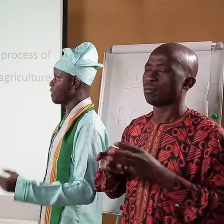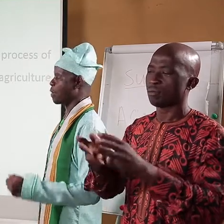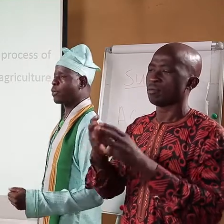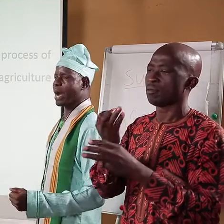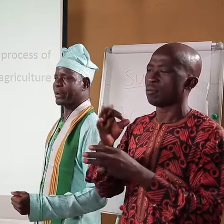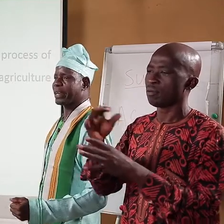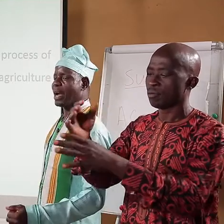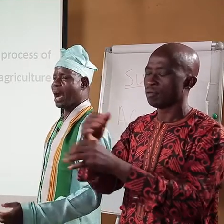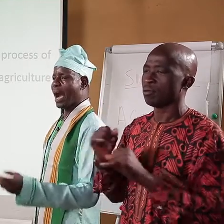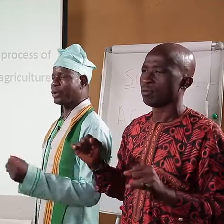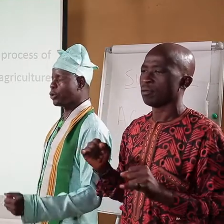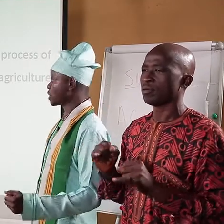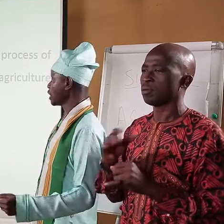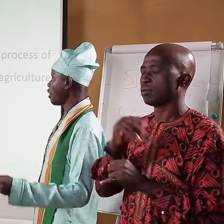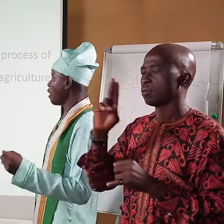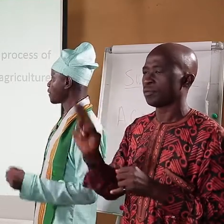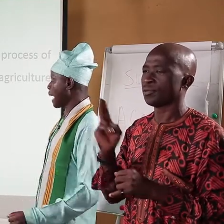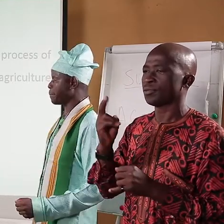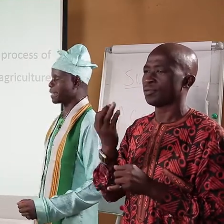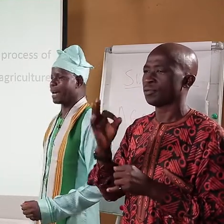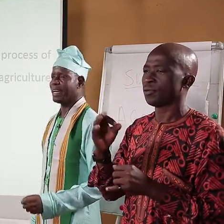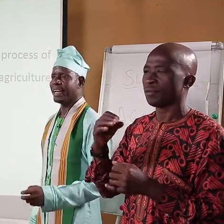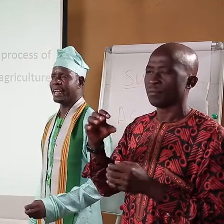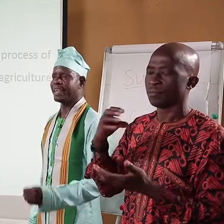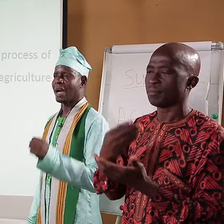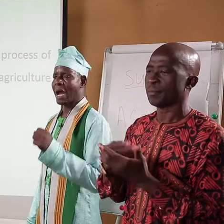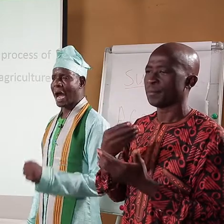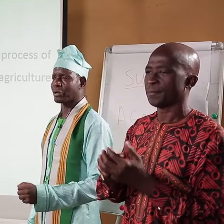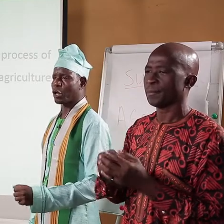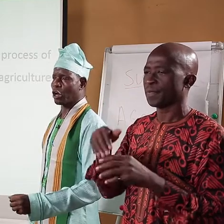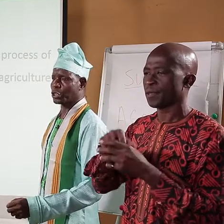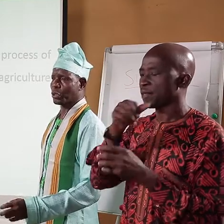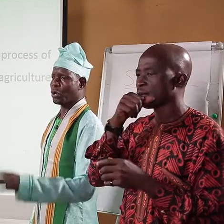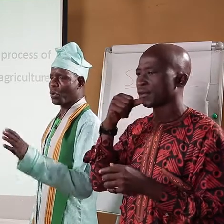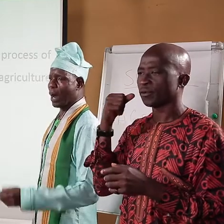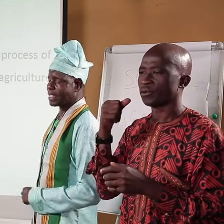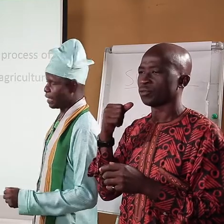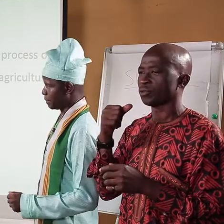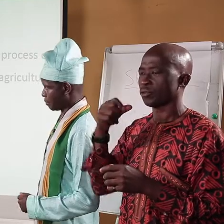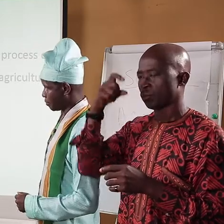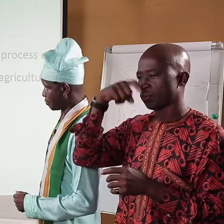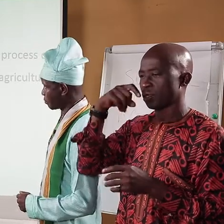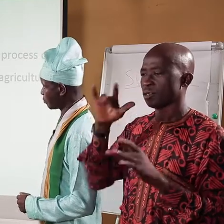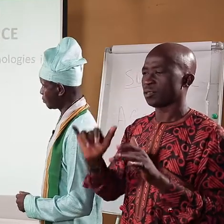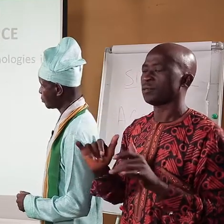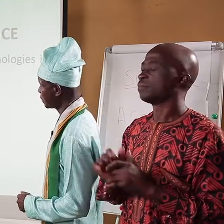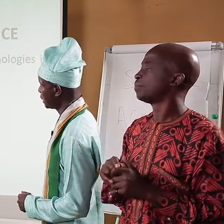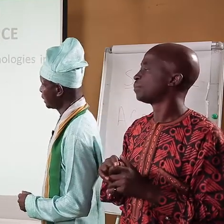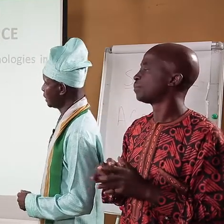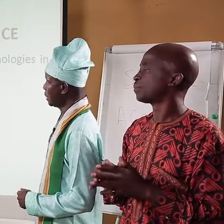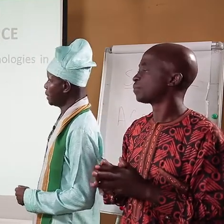process of acquiring and using of capital in agriculture wisely.